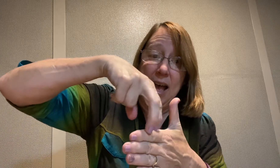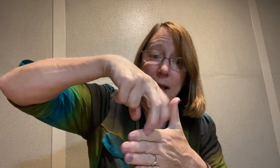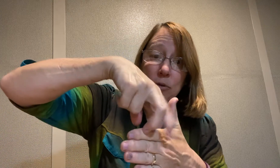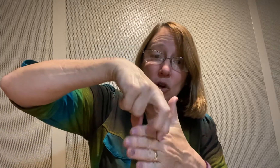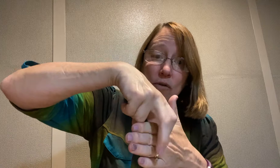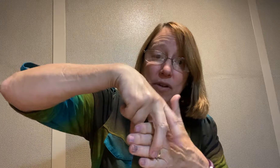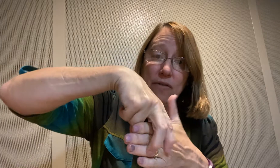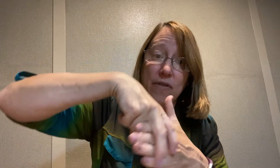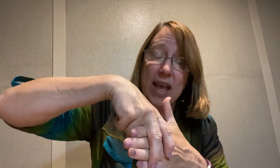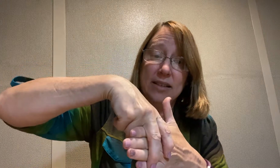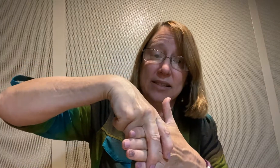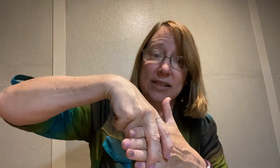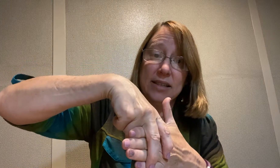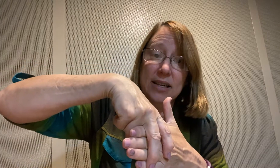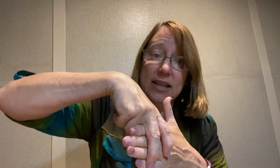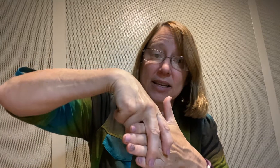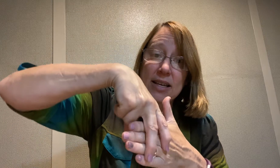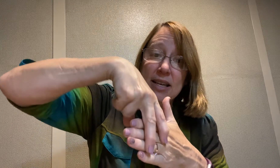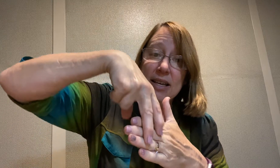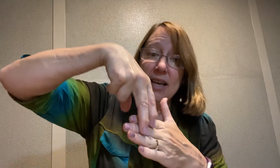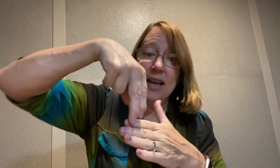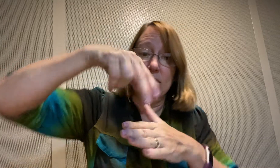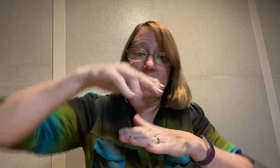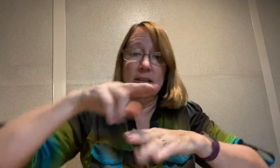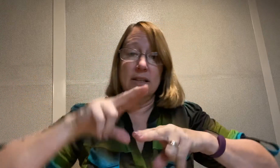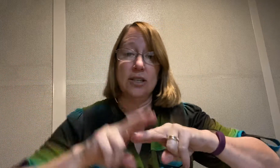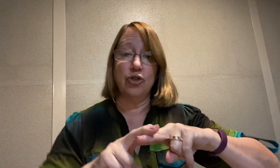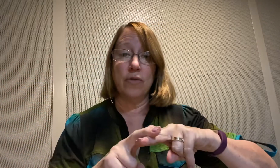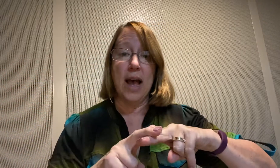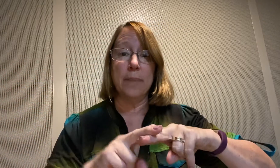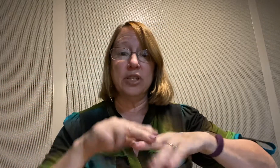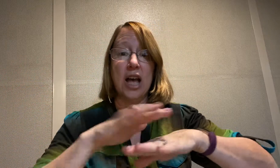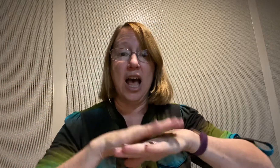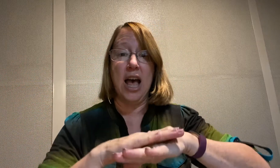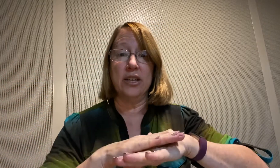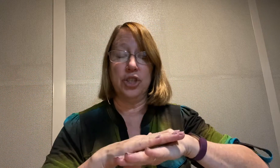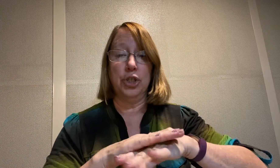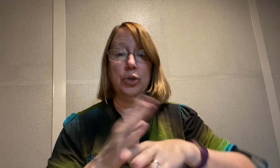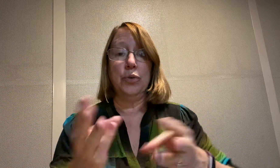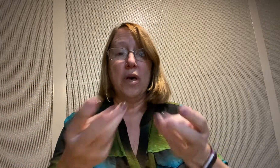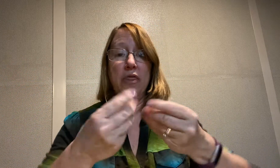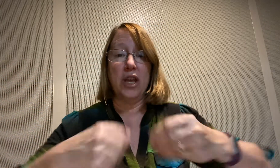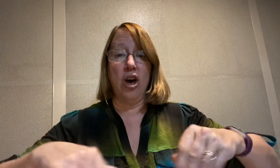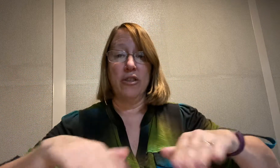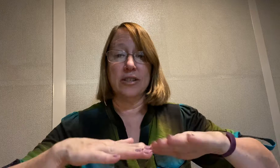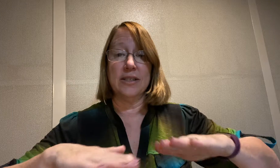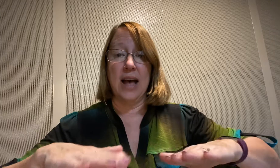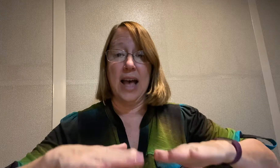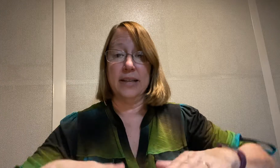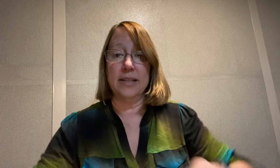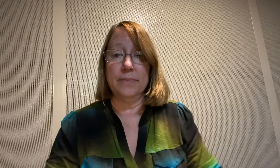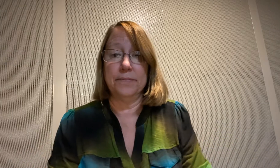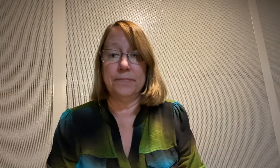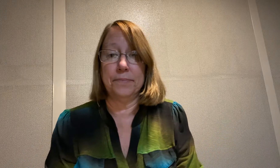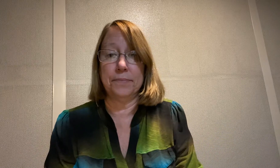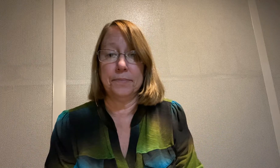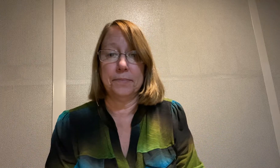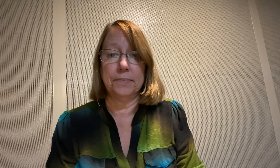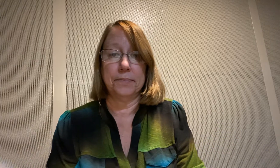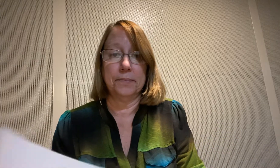climbed over the fence and dropped onto the other side.